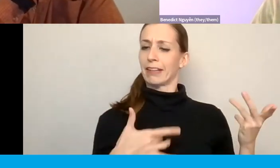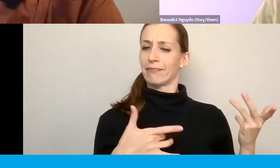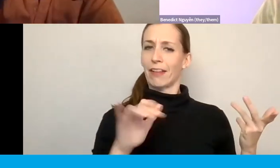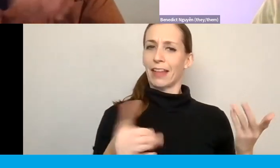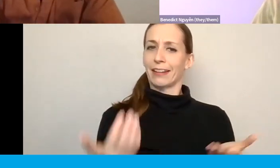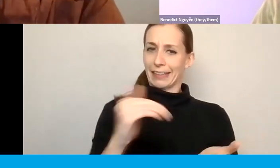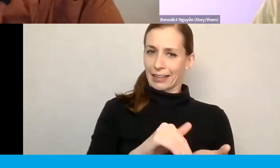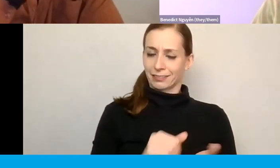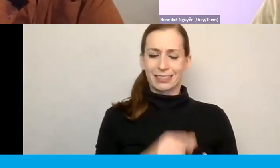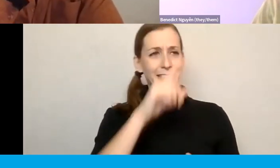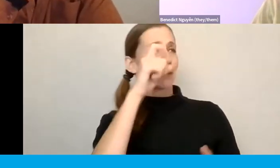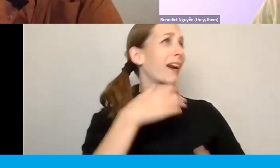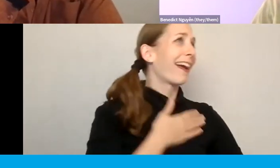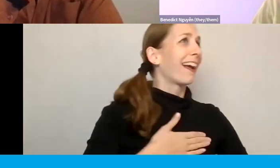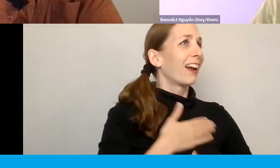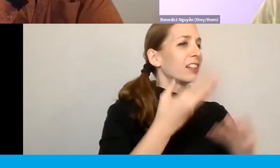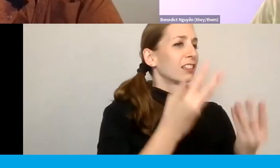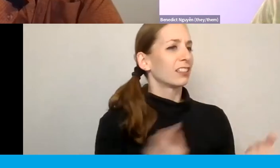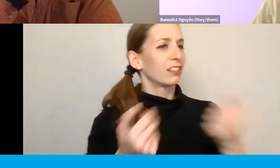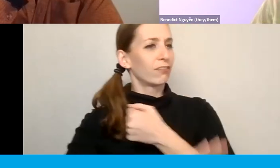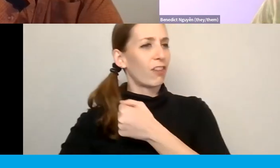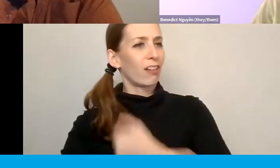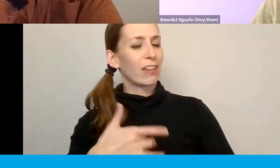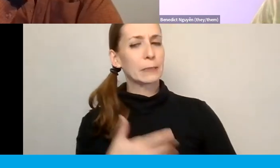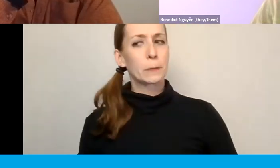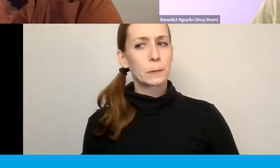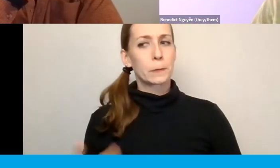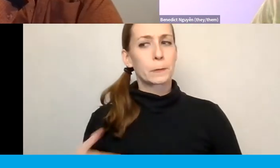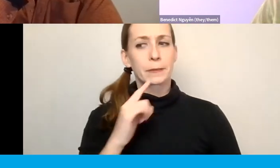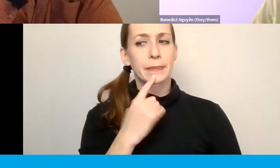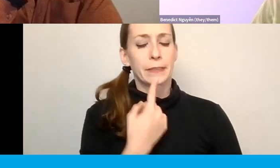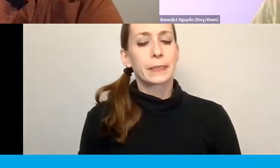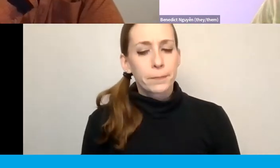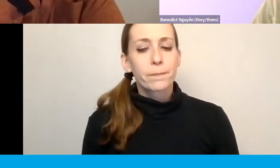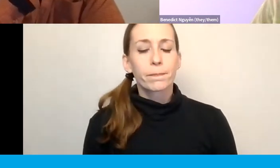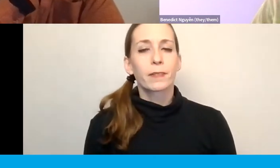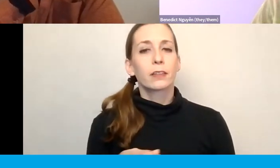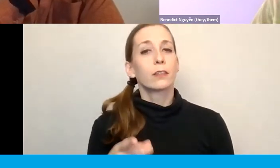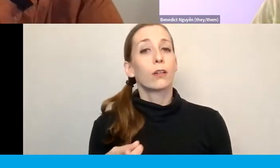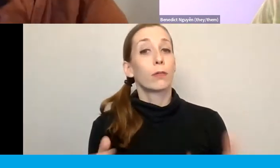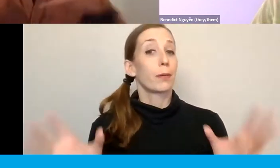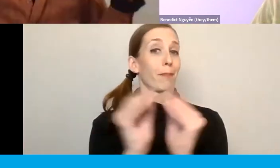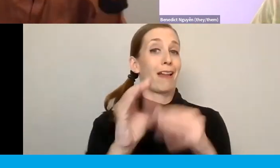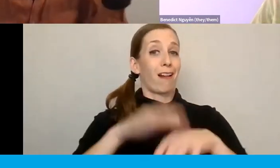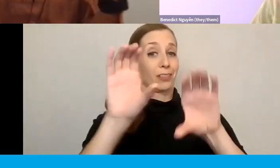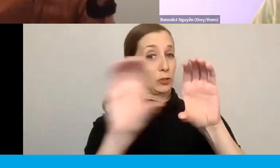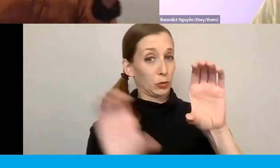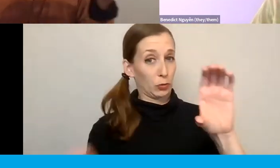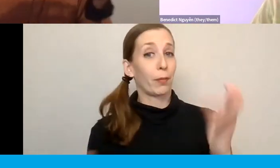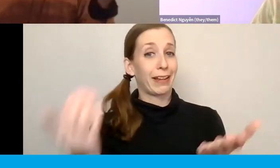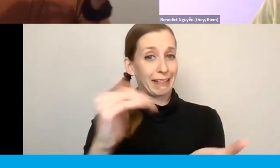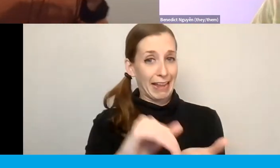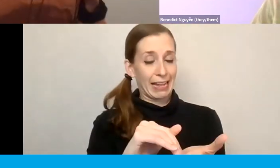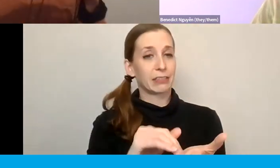had a meeting on Zoom leading up to the week and just sort of collectively made the decision to not put too much